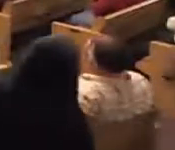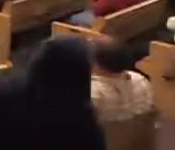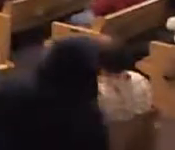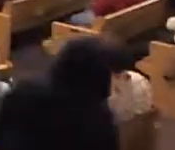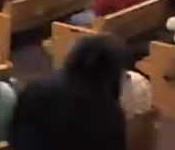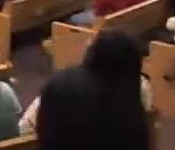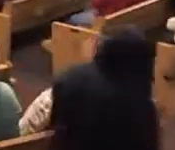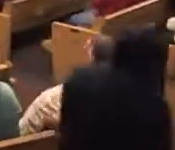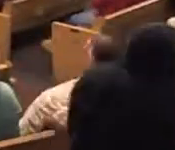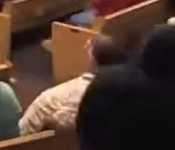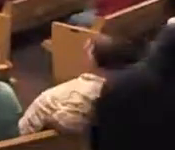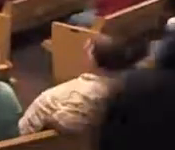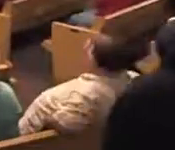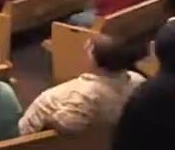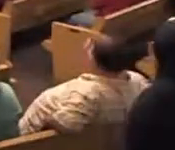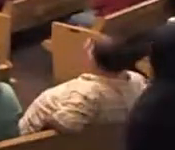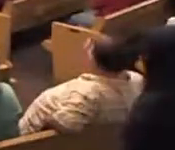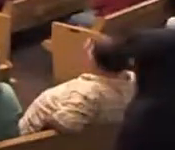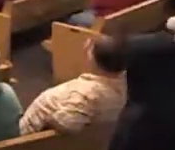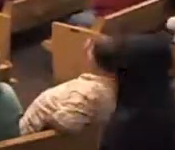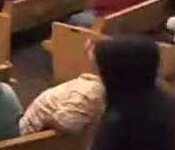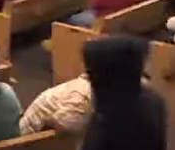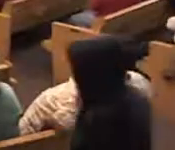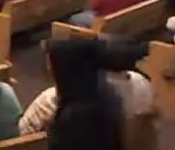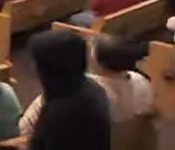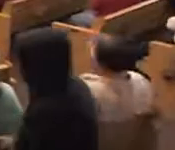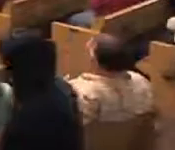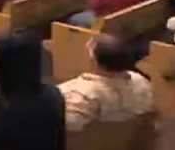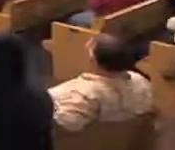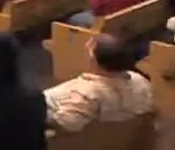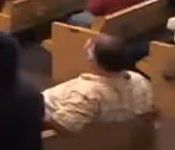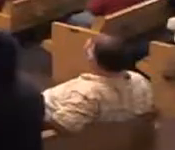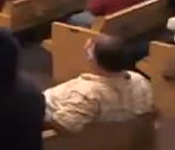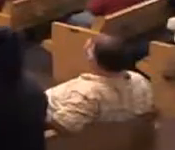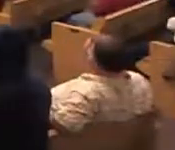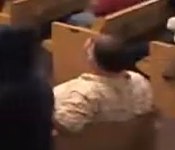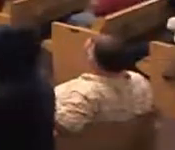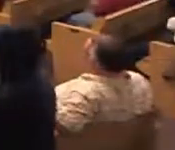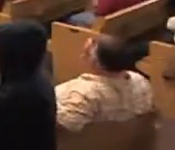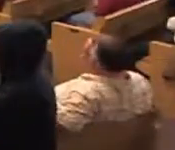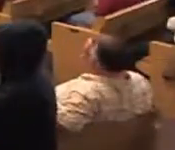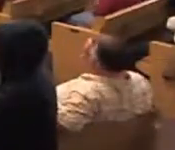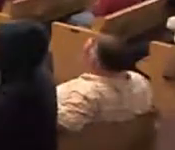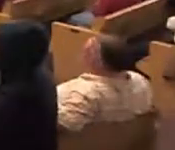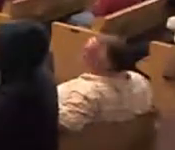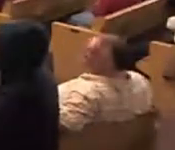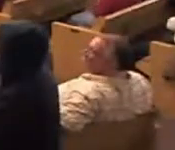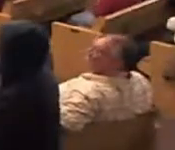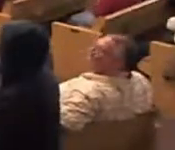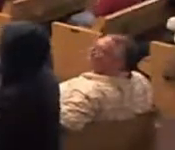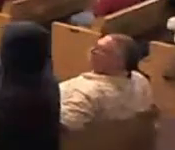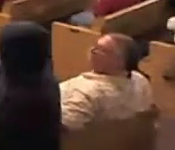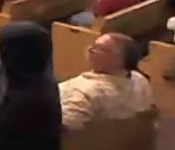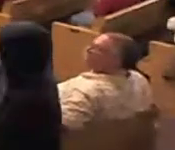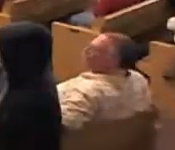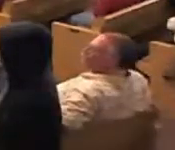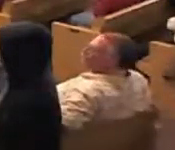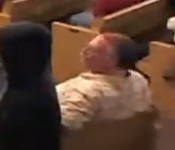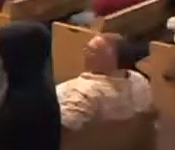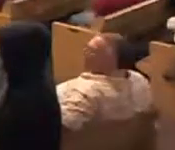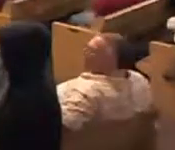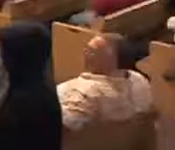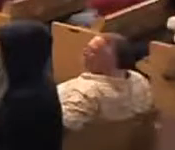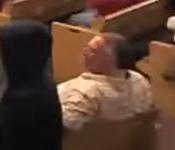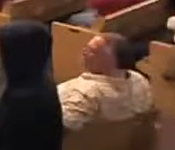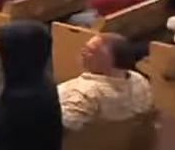Praise the Lord. Well, we ought to be engaging ourselves tonight. It's not a time to sit back on our leaves, but it's a time for us to become more